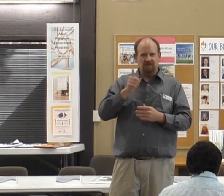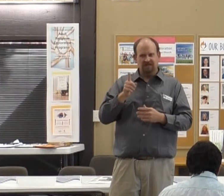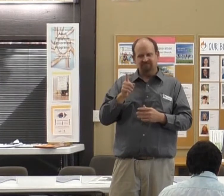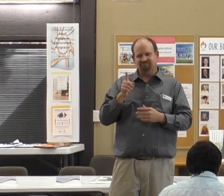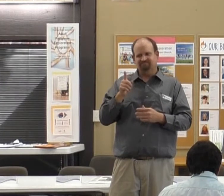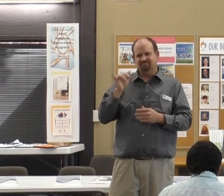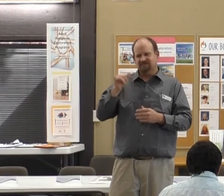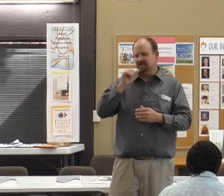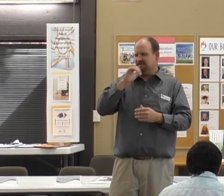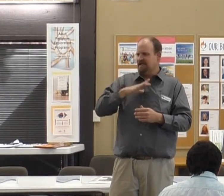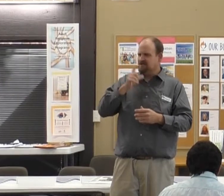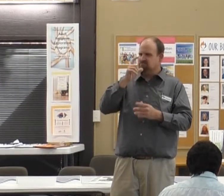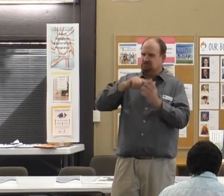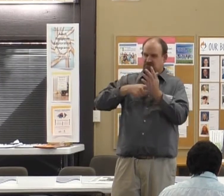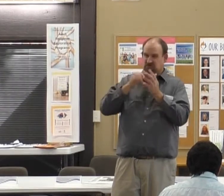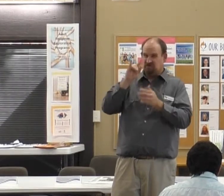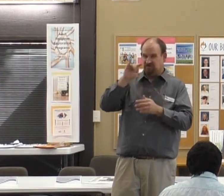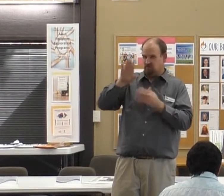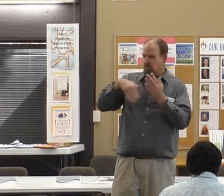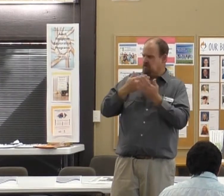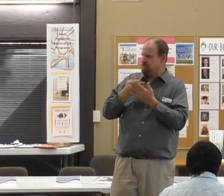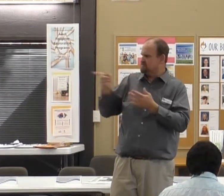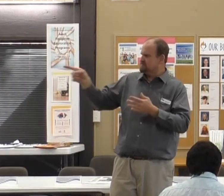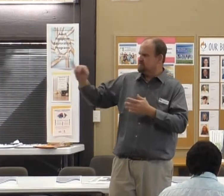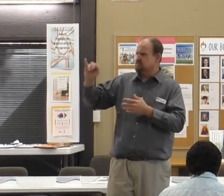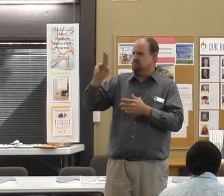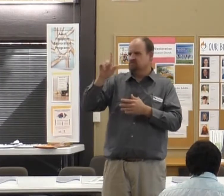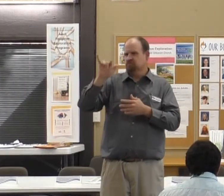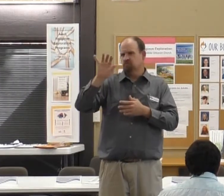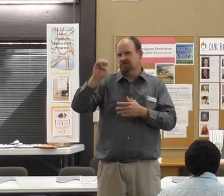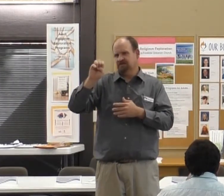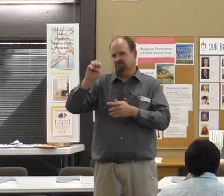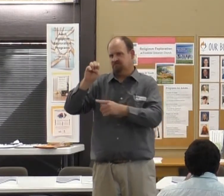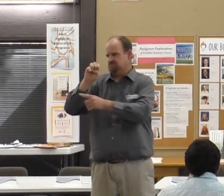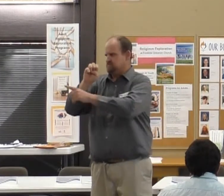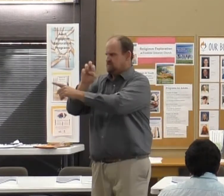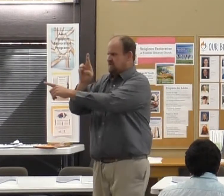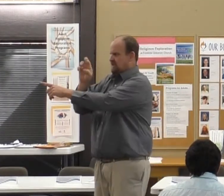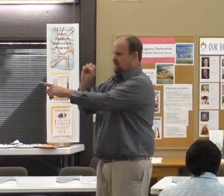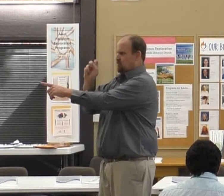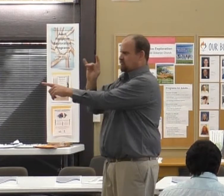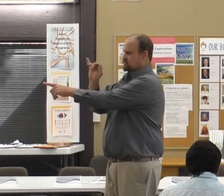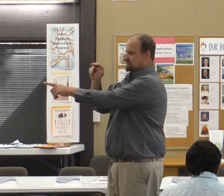may be, there were people who were with physical disabilities